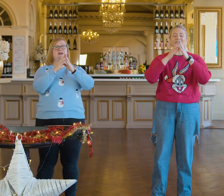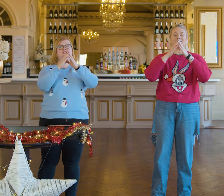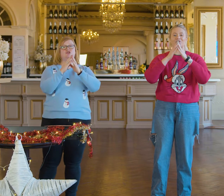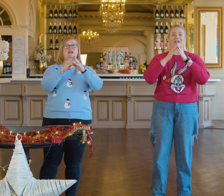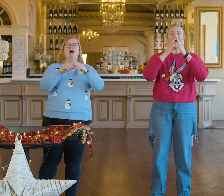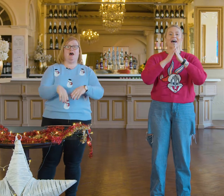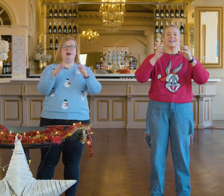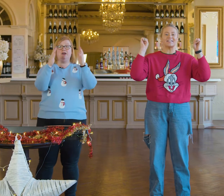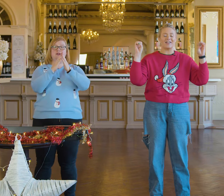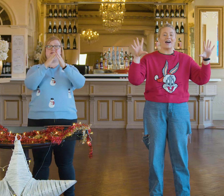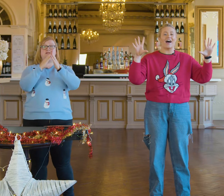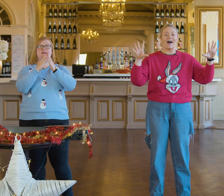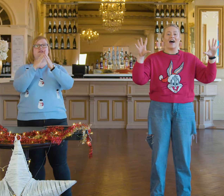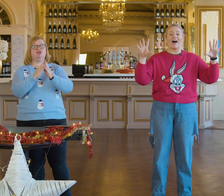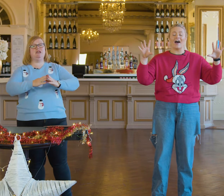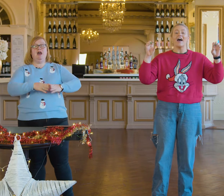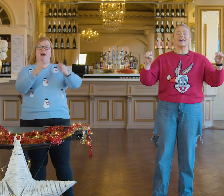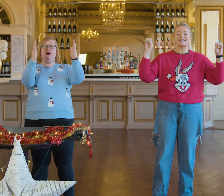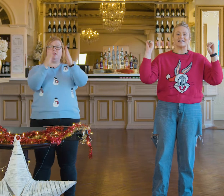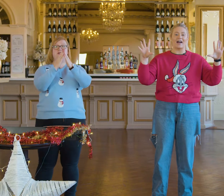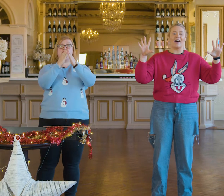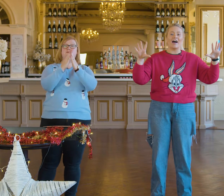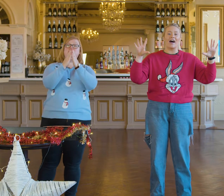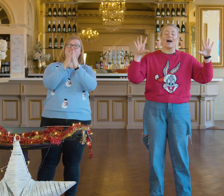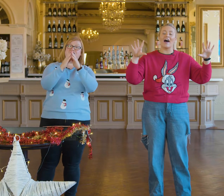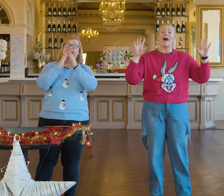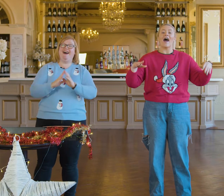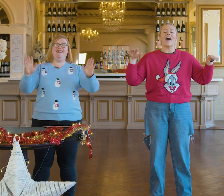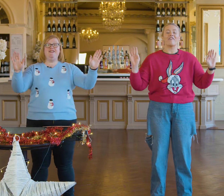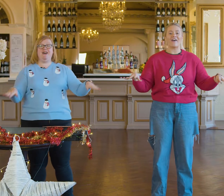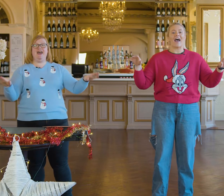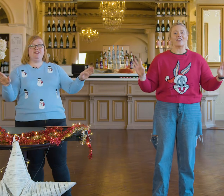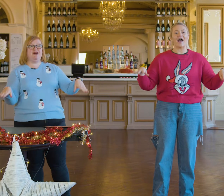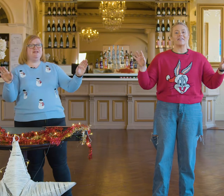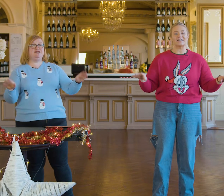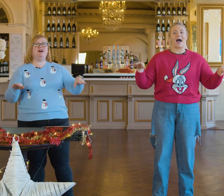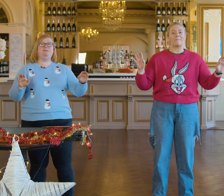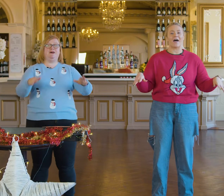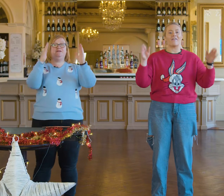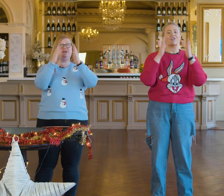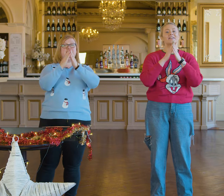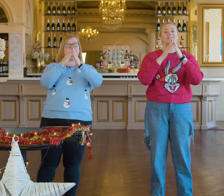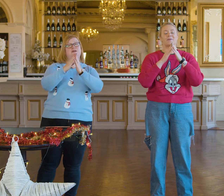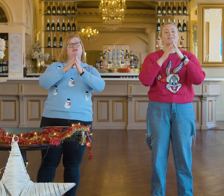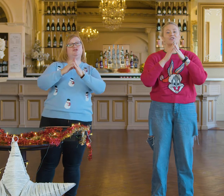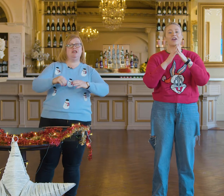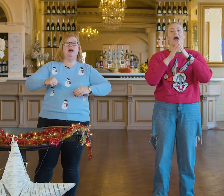Christmas tree. A Christmas tree, a Christmas tree, a fairy on the top of the Christmas tree.